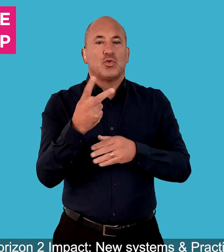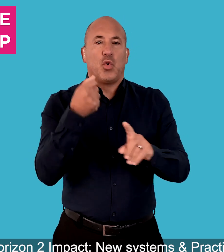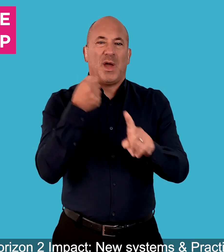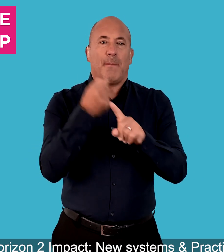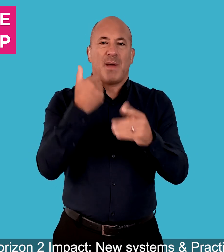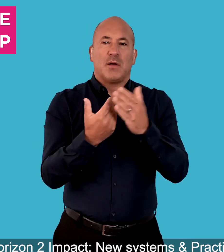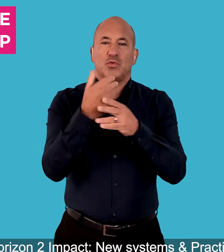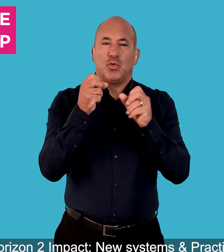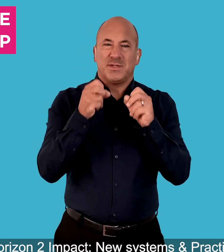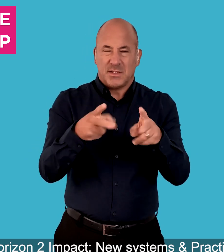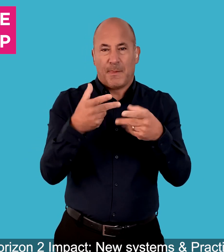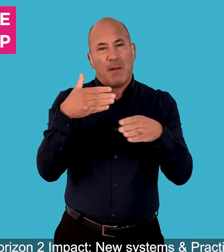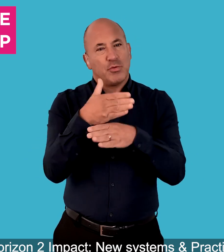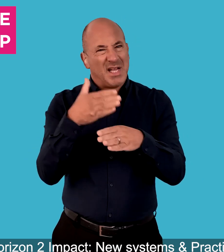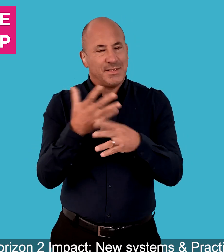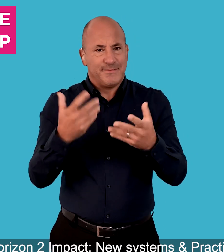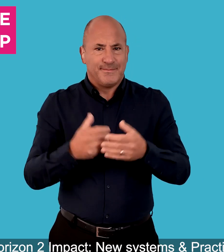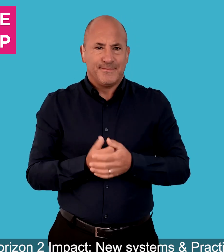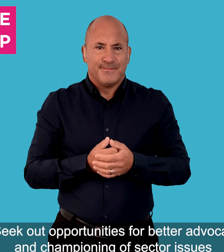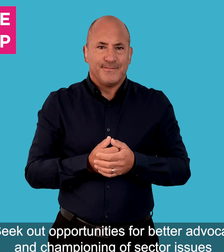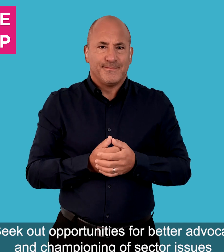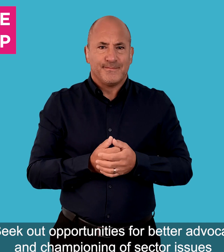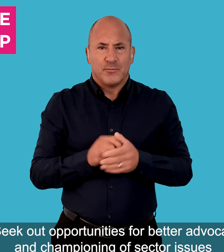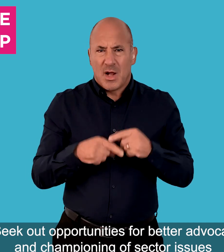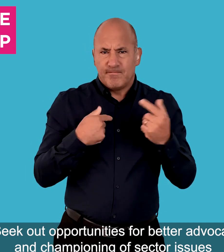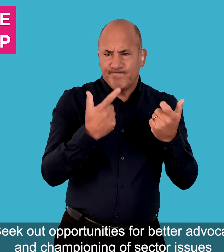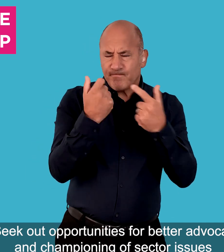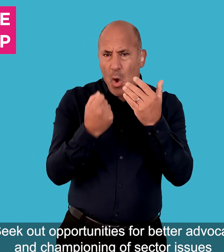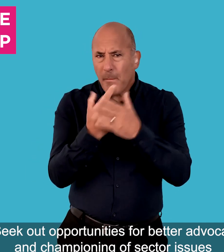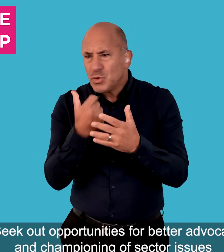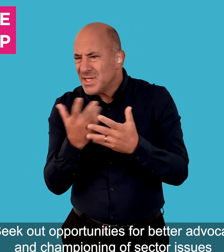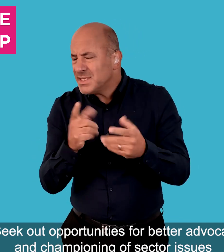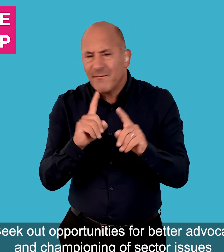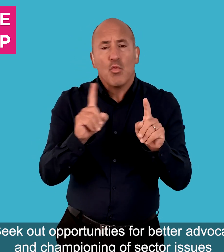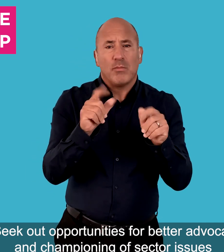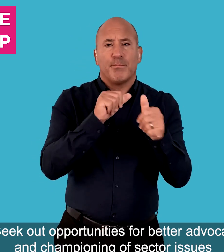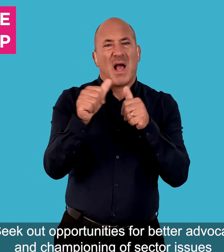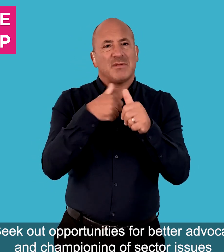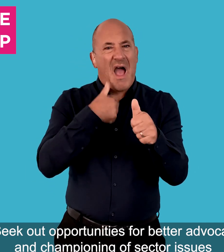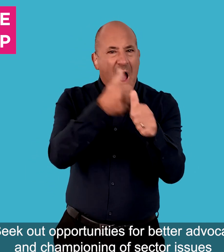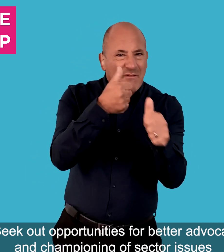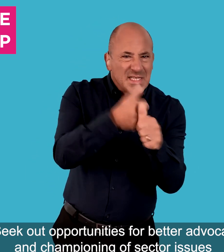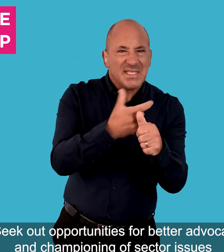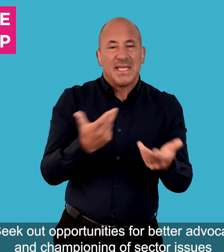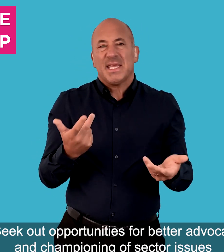Horizon 2 impact, new systems and practice. Seek out opportunities for better advocacy